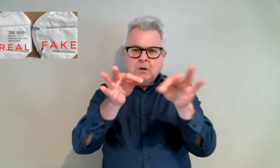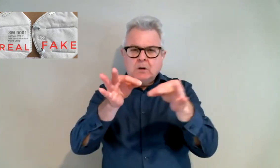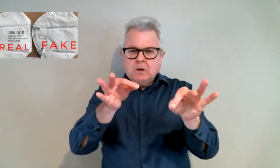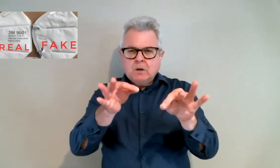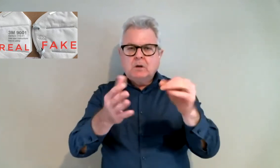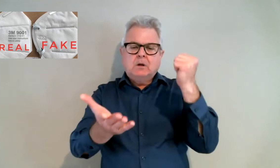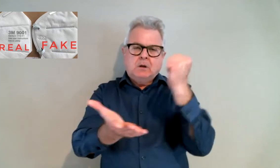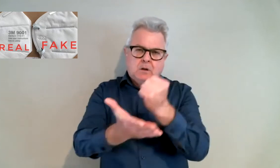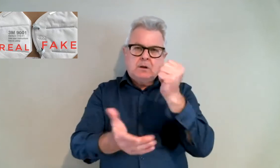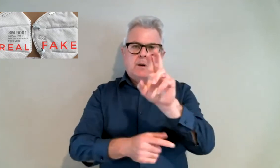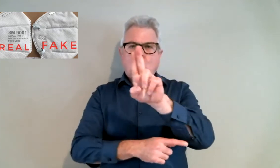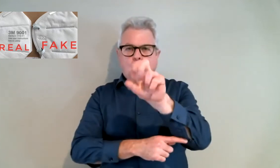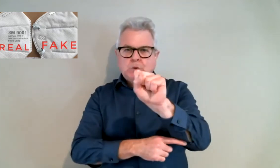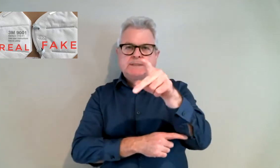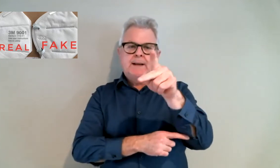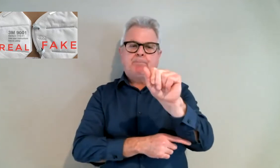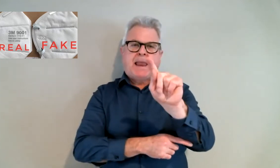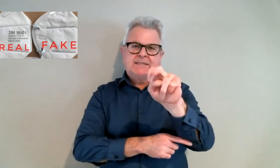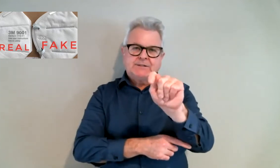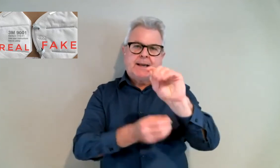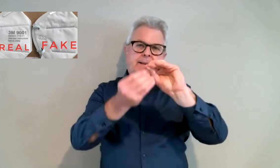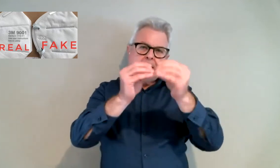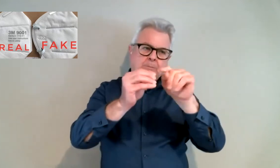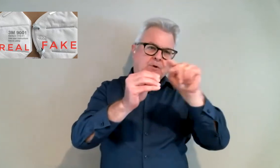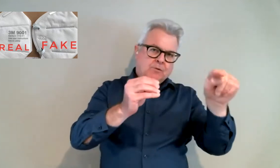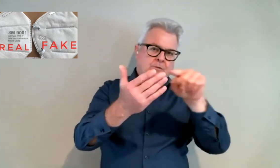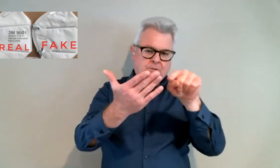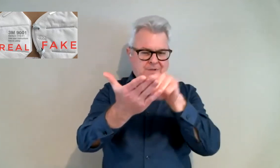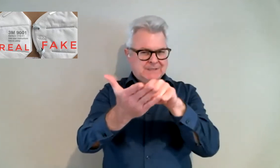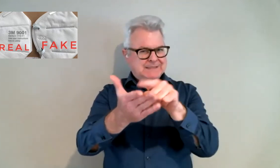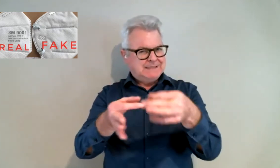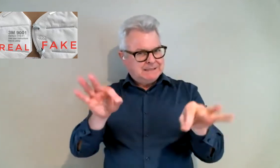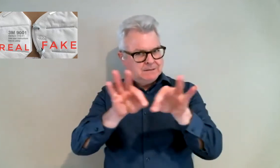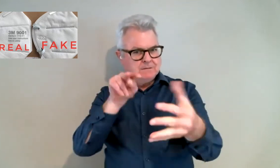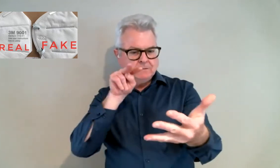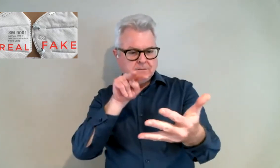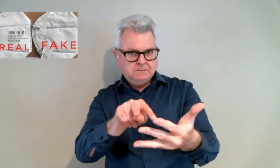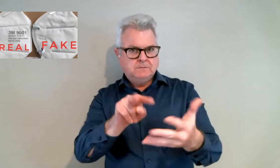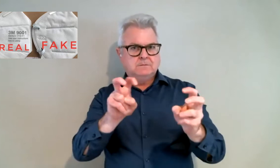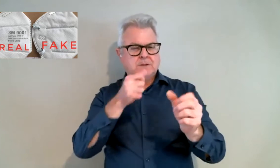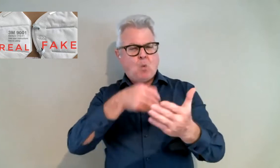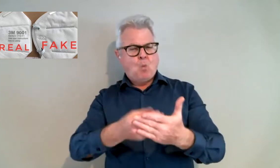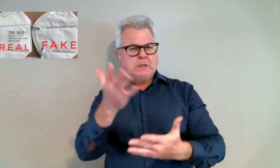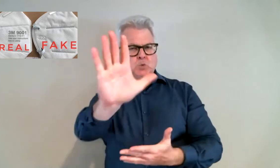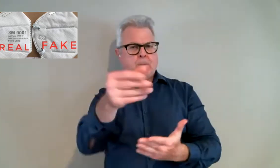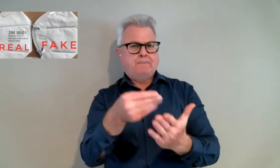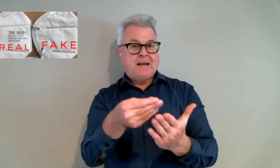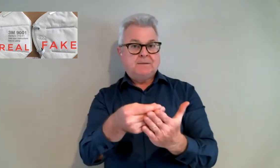KN94, which is NIOSH, you have to look for that US patent number. It'll have that on there as well. It's important to make sure that it has